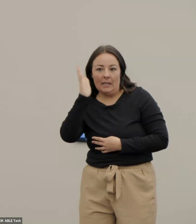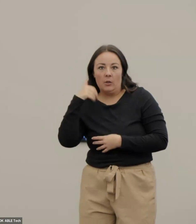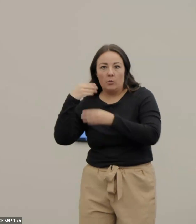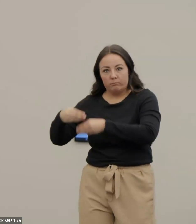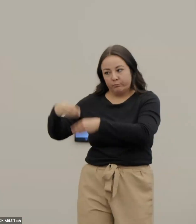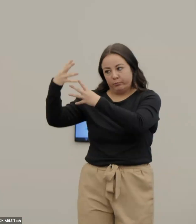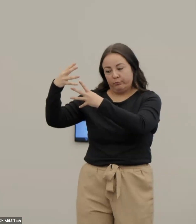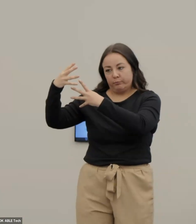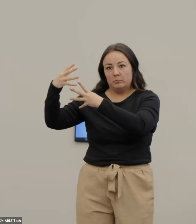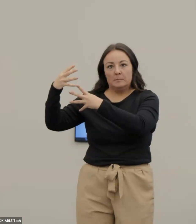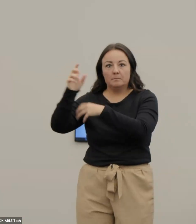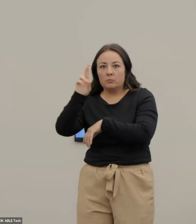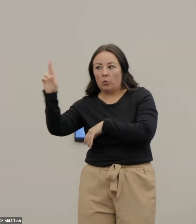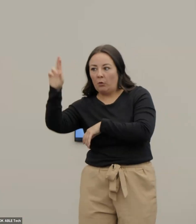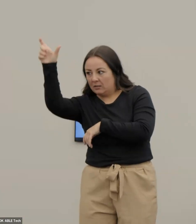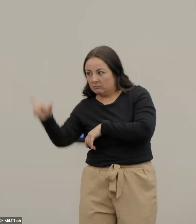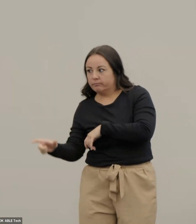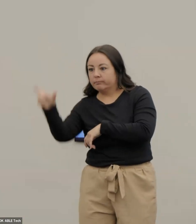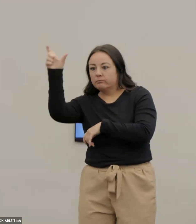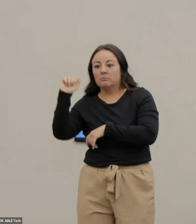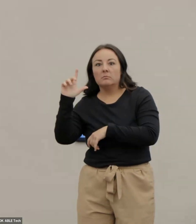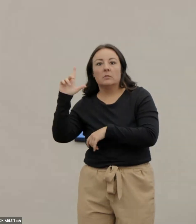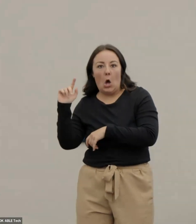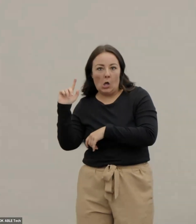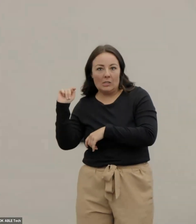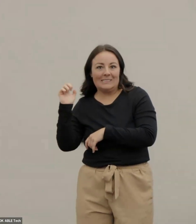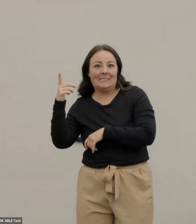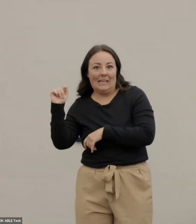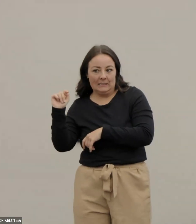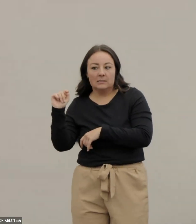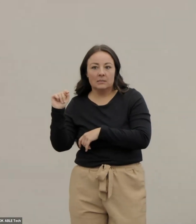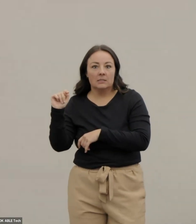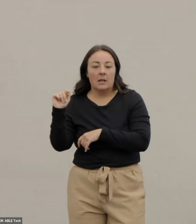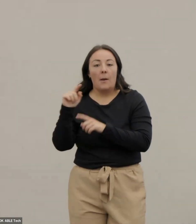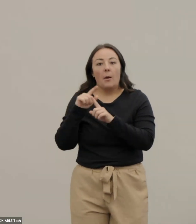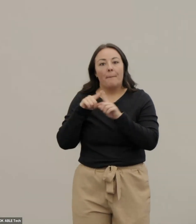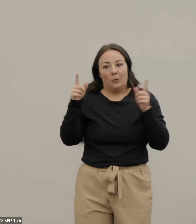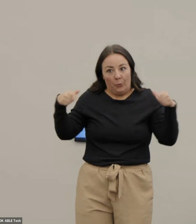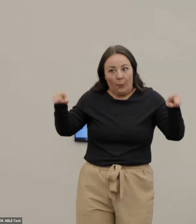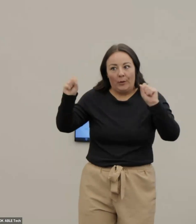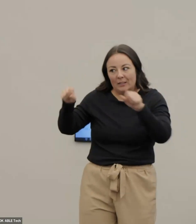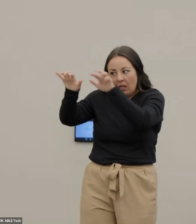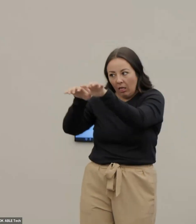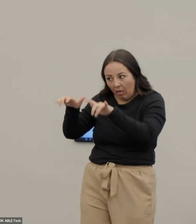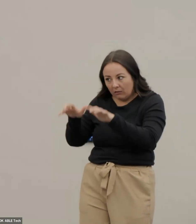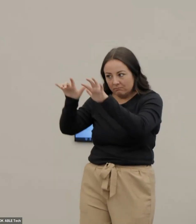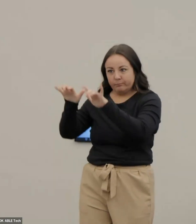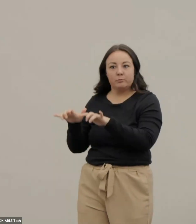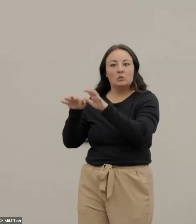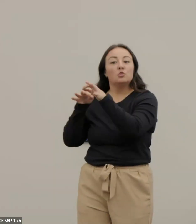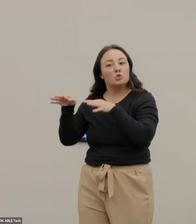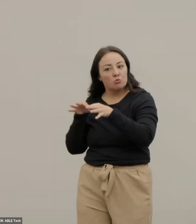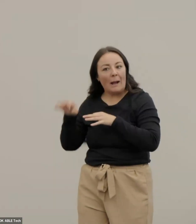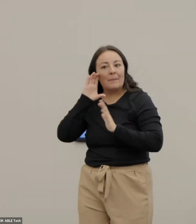text panel off to the right where you can describe this figure, okay?